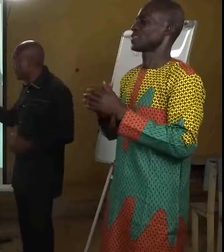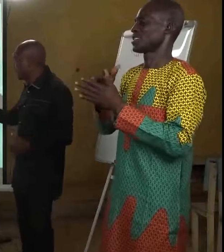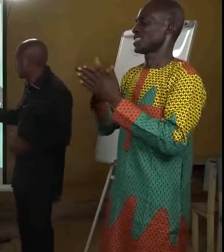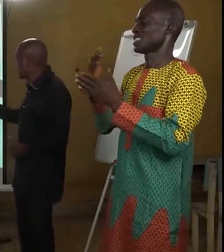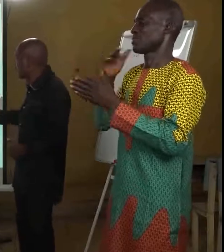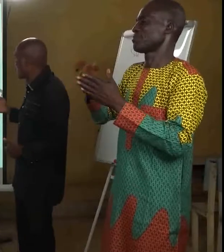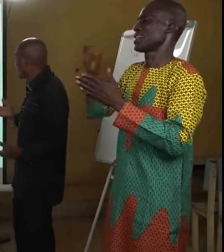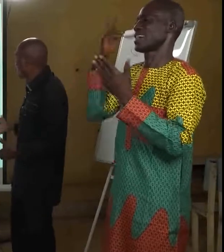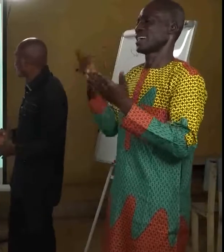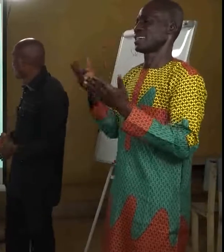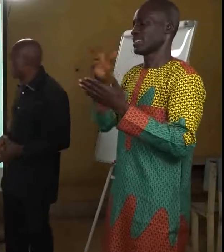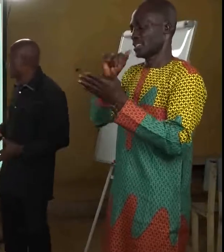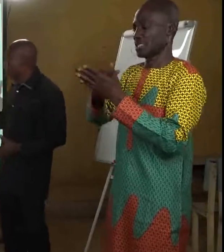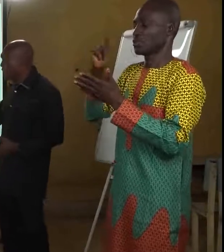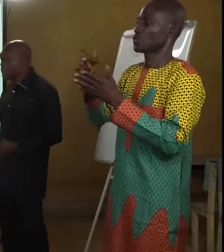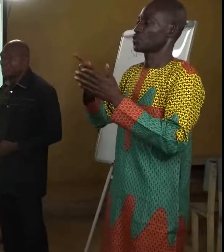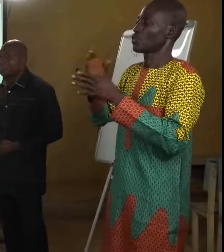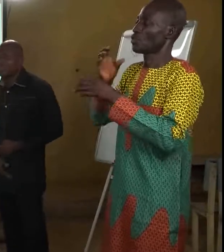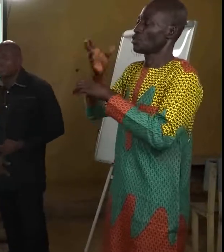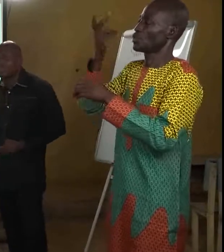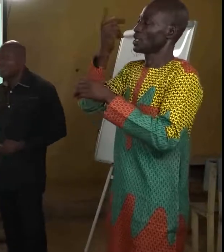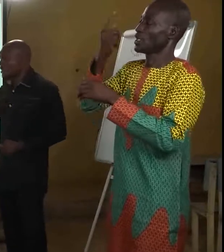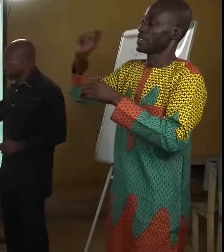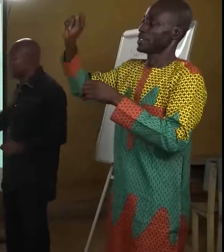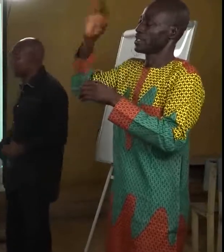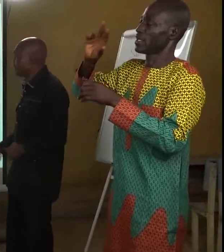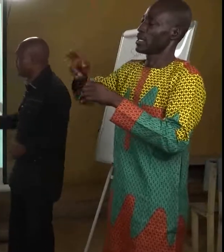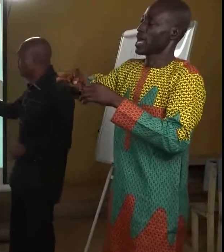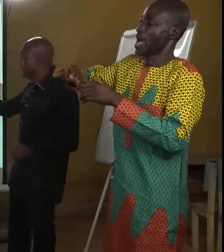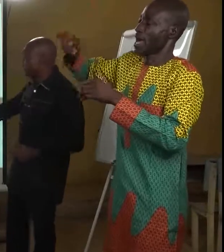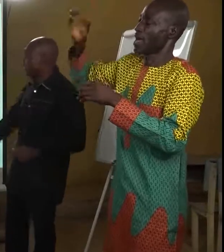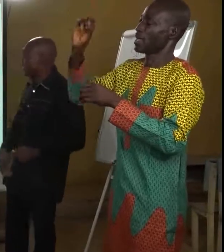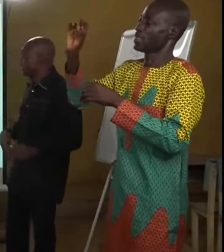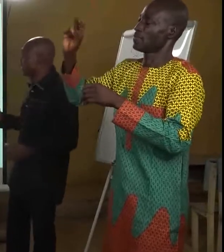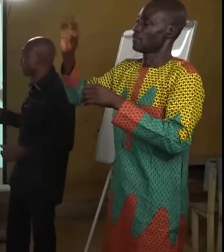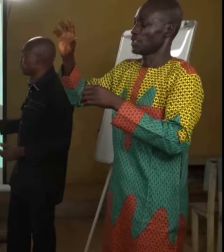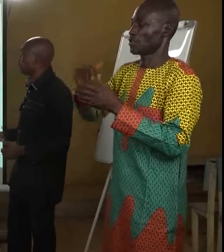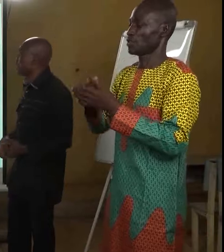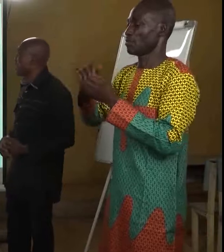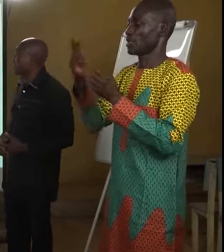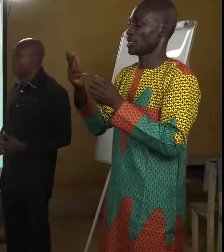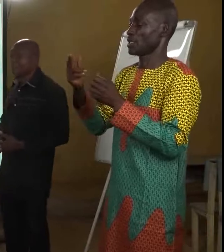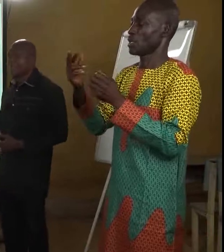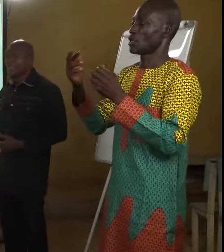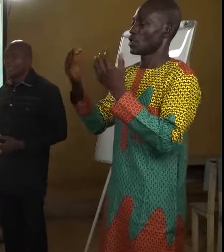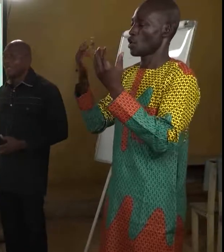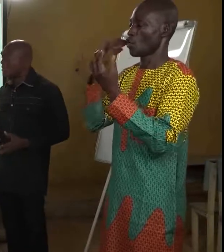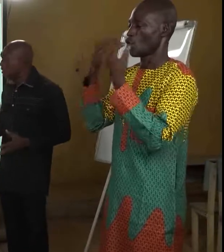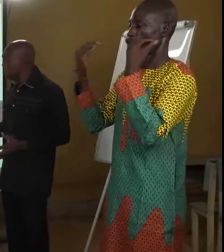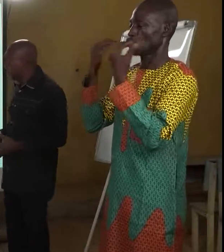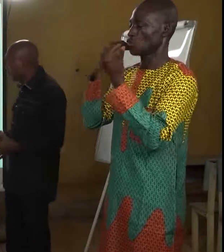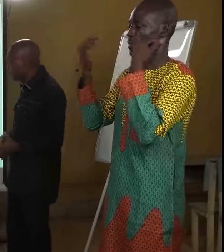like equipment, machine, and raw materials, you can use it to measure inflation. While 3 is